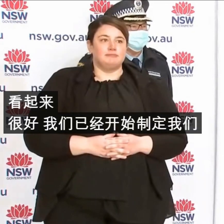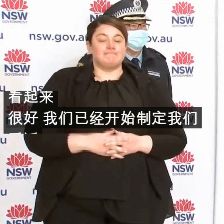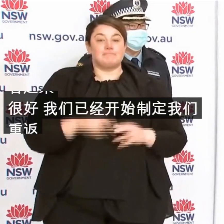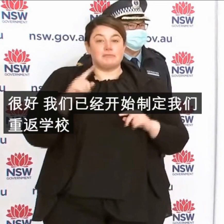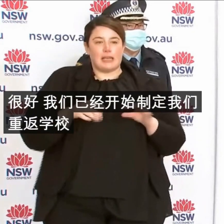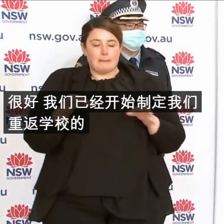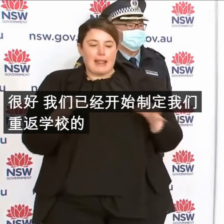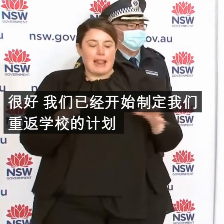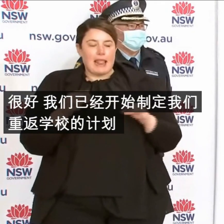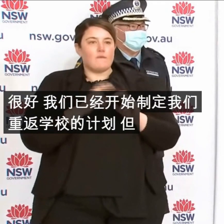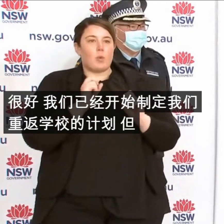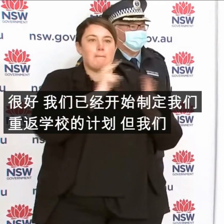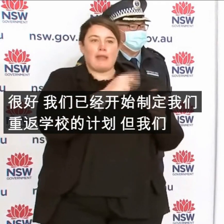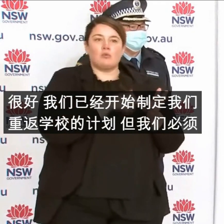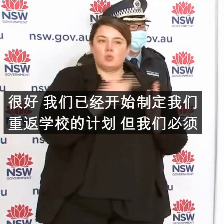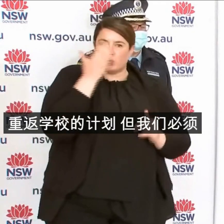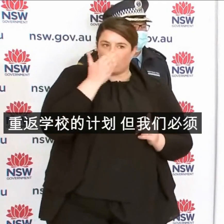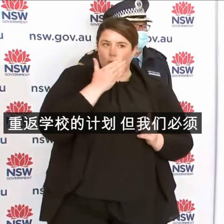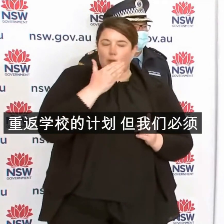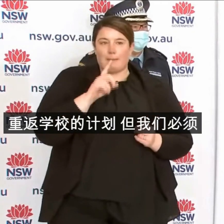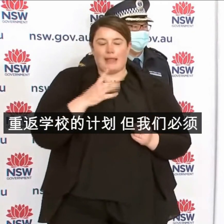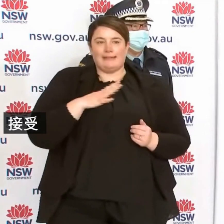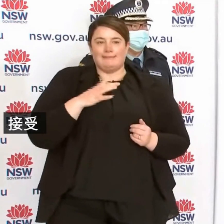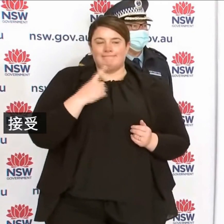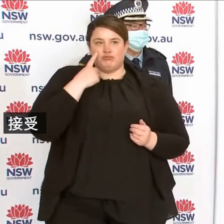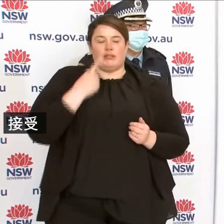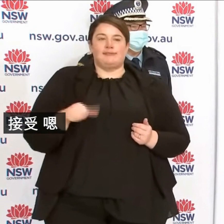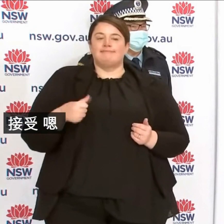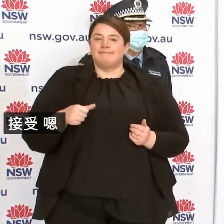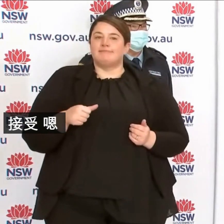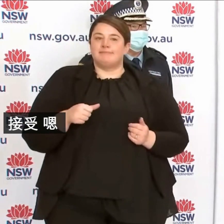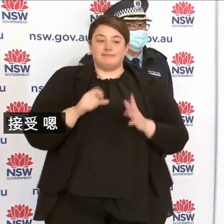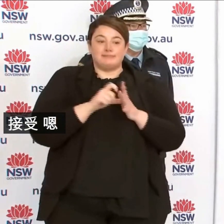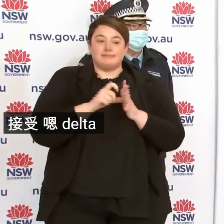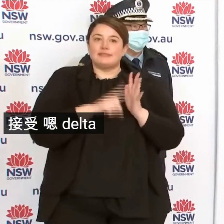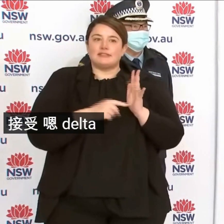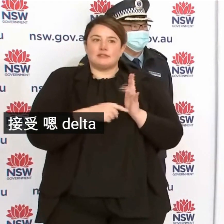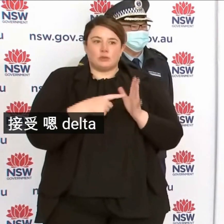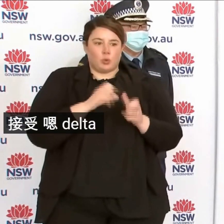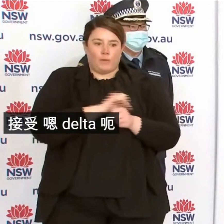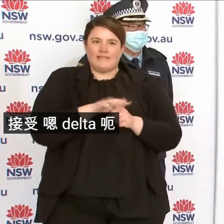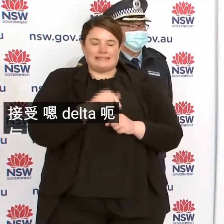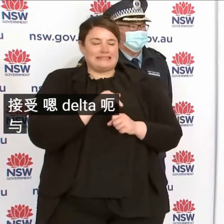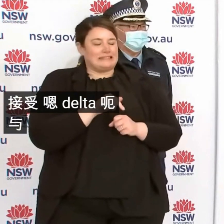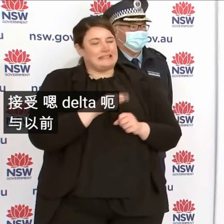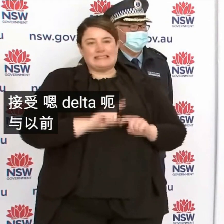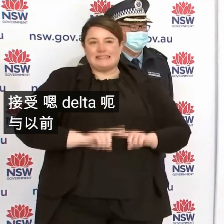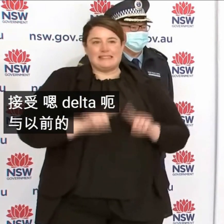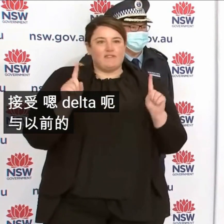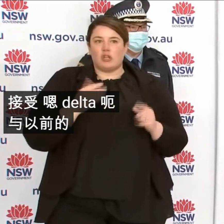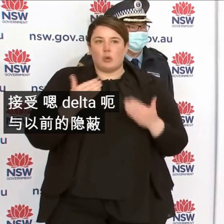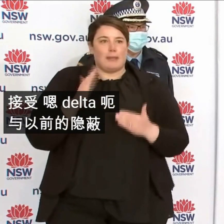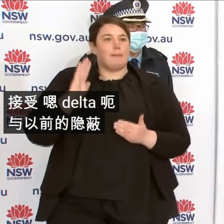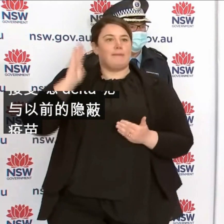started developing our plan for return to school, but we have to accept that Delta works in different ways to